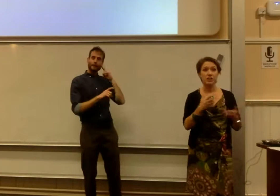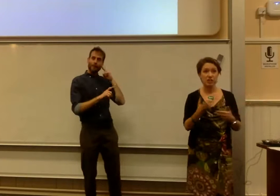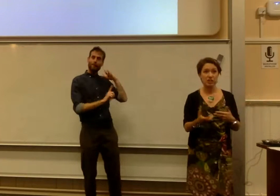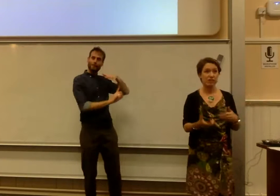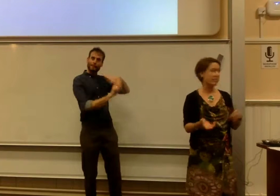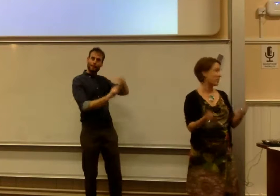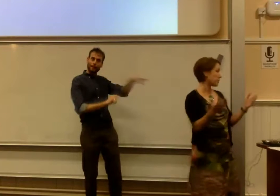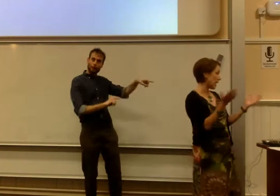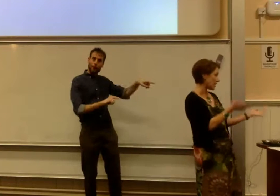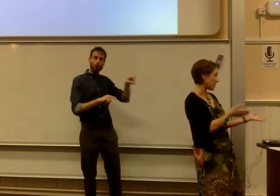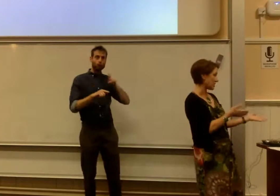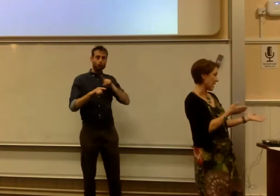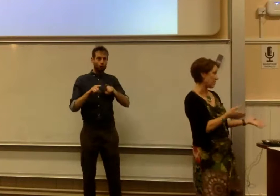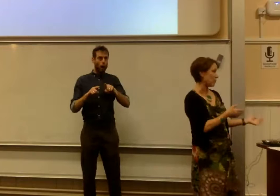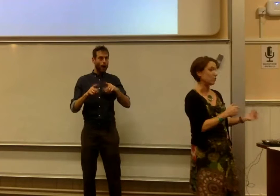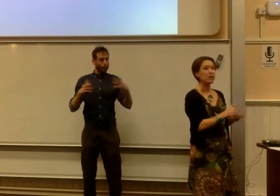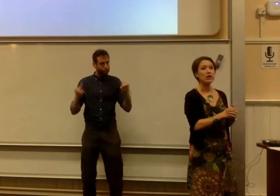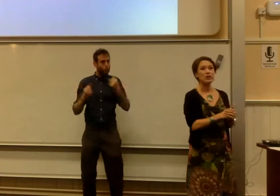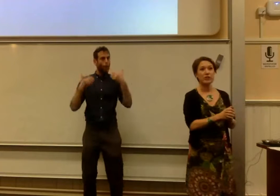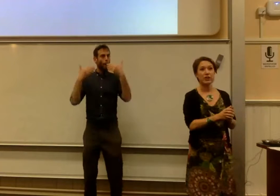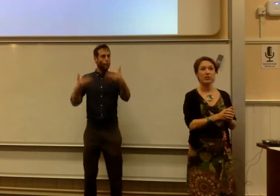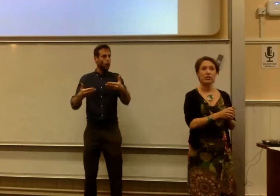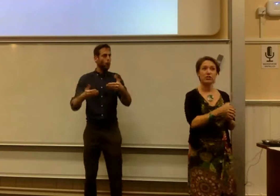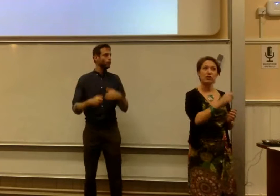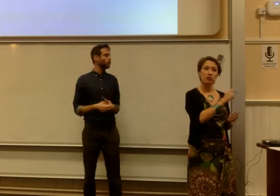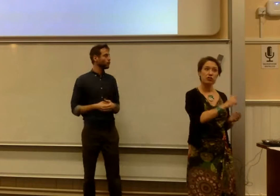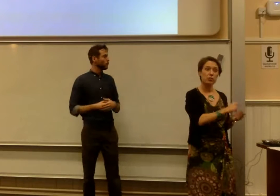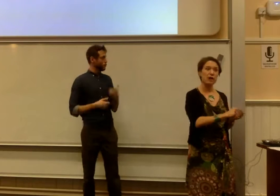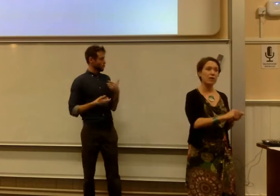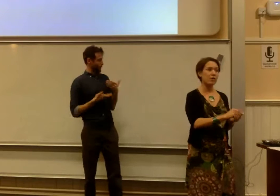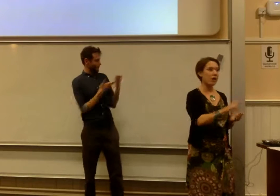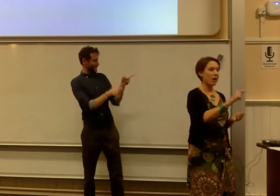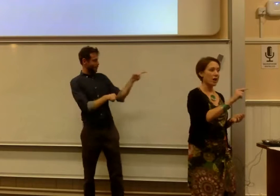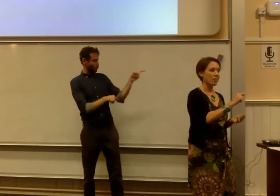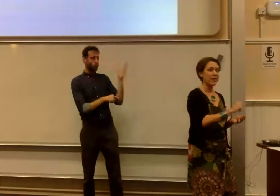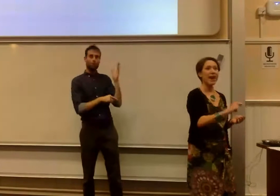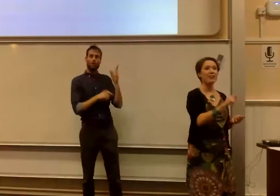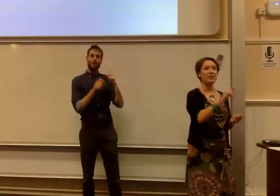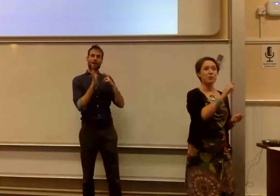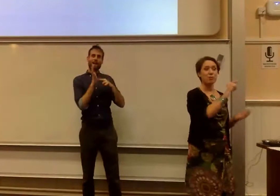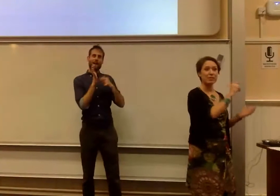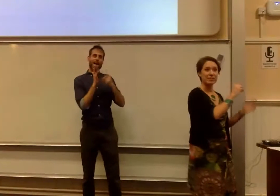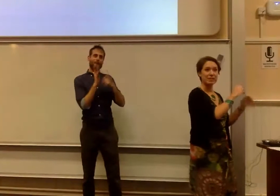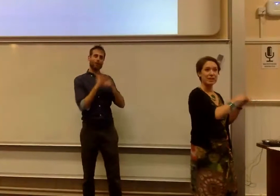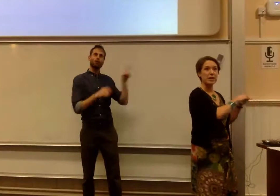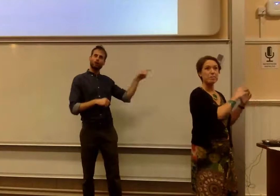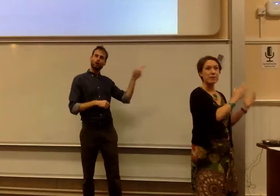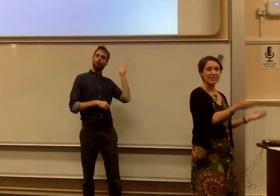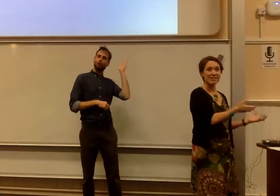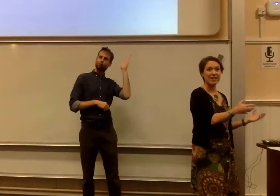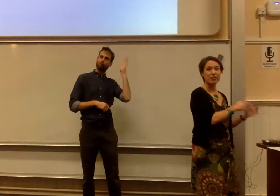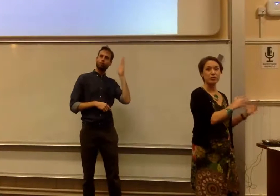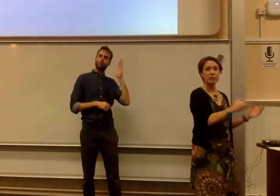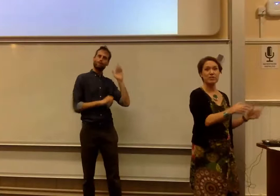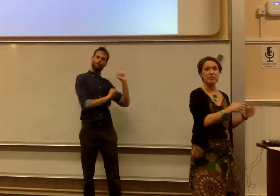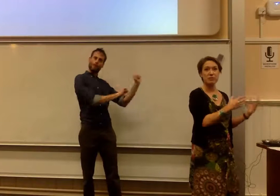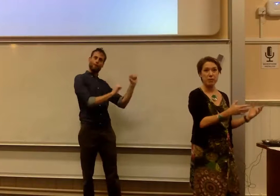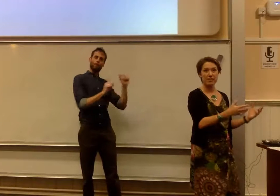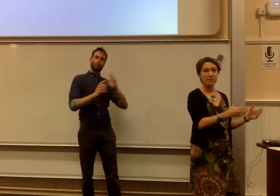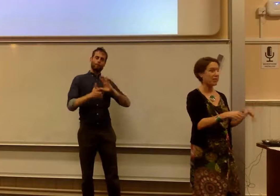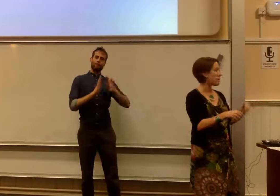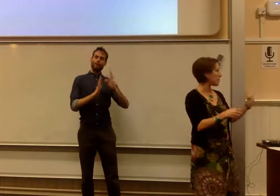to achieve this. So I'm going to hand over to Avril, who's going to talk about that act from the BSL